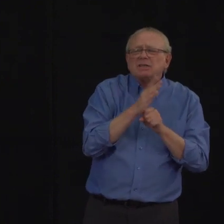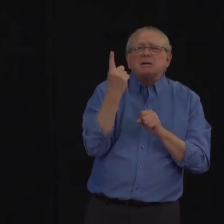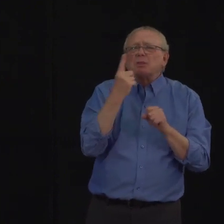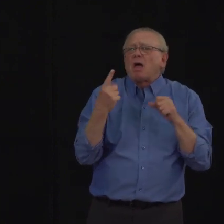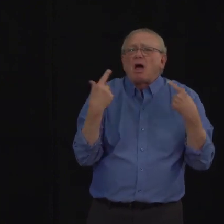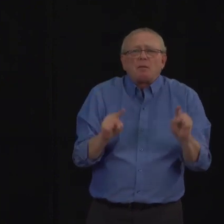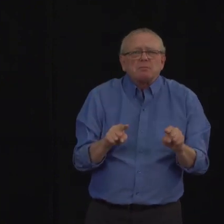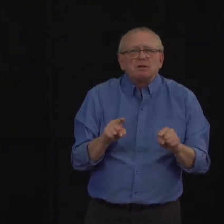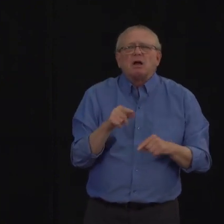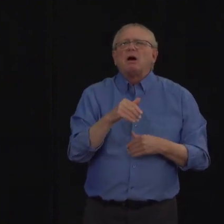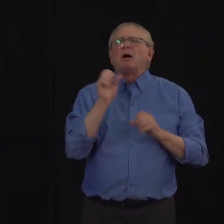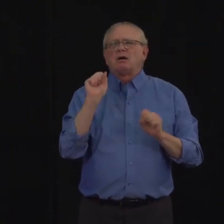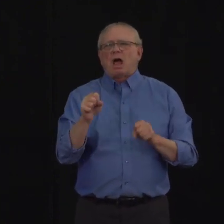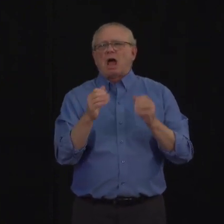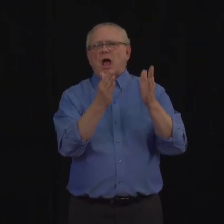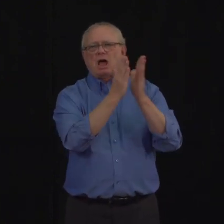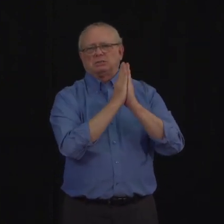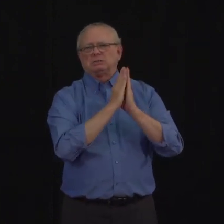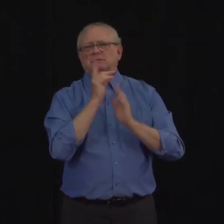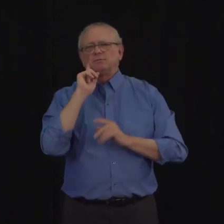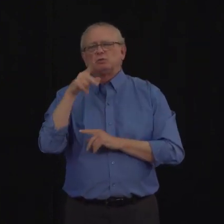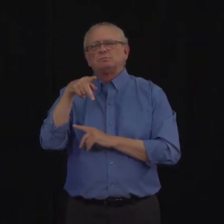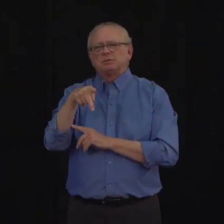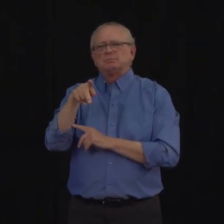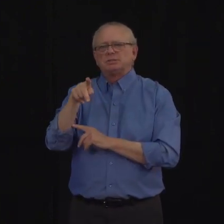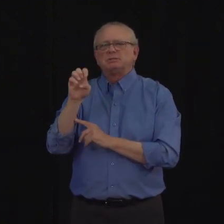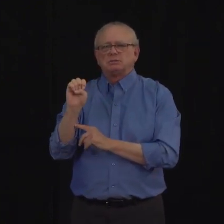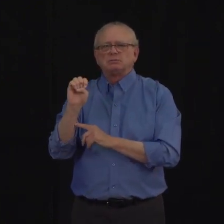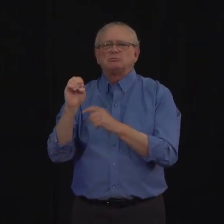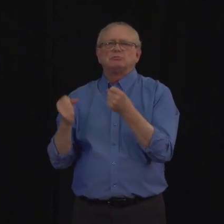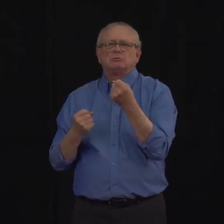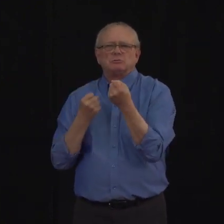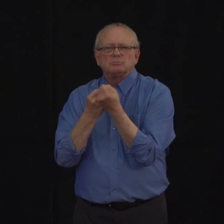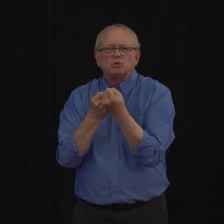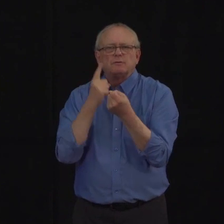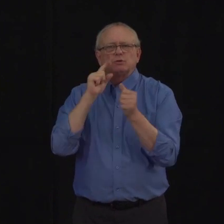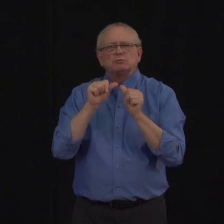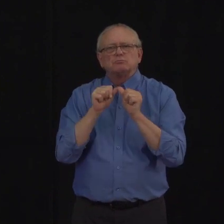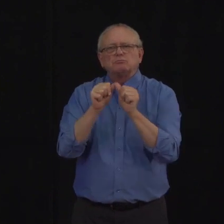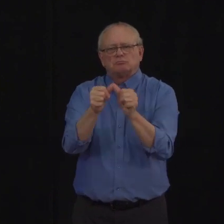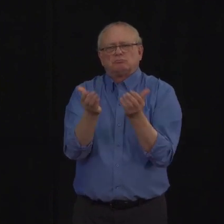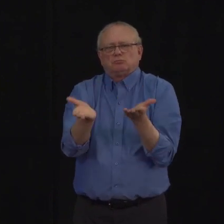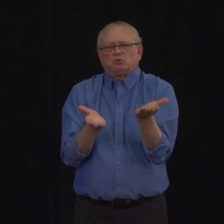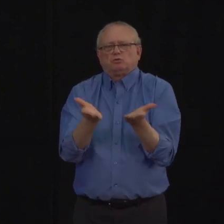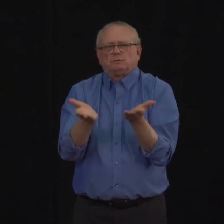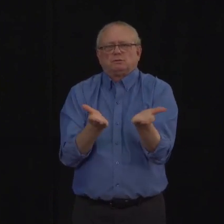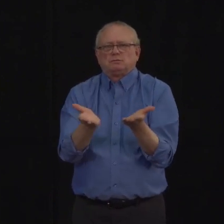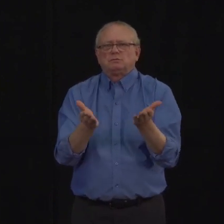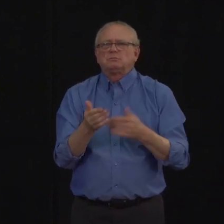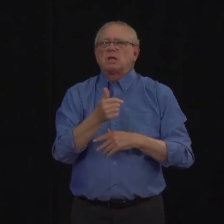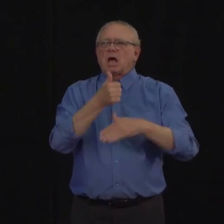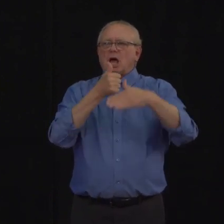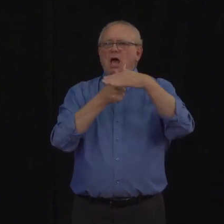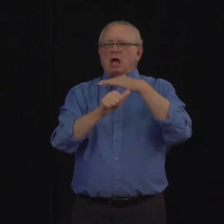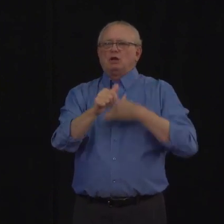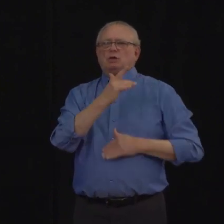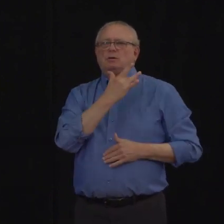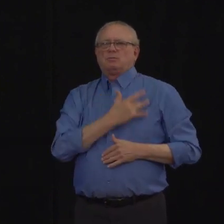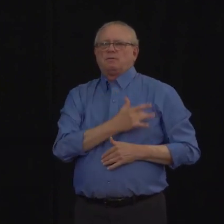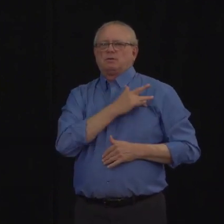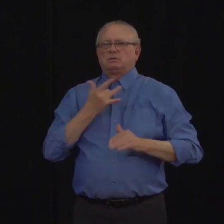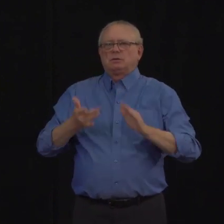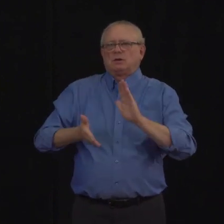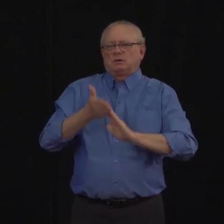would be considered on a case-by-case assessment through the Provincial Operations Centre. Finally, this announcement does